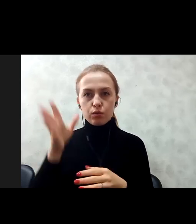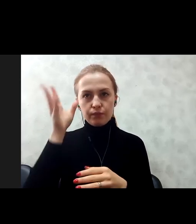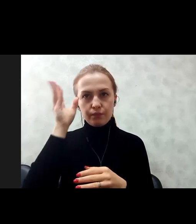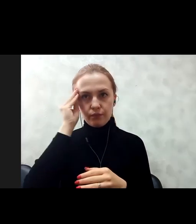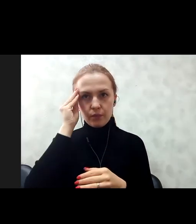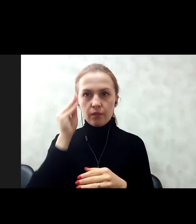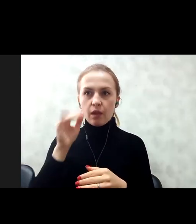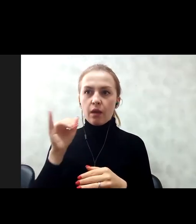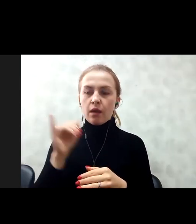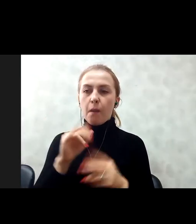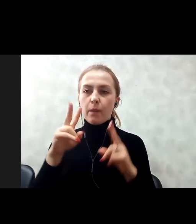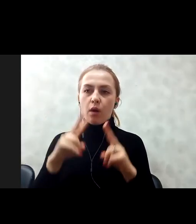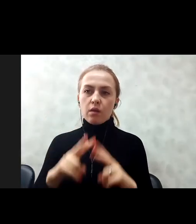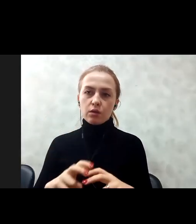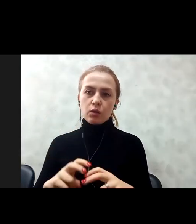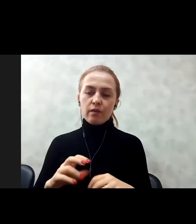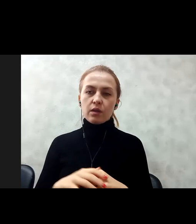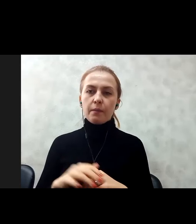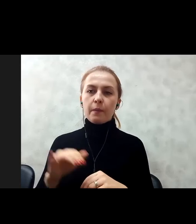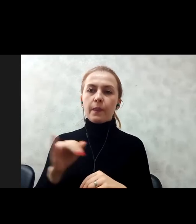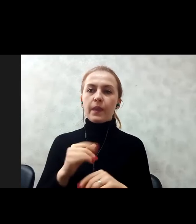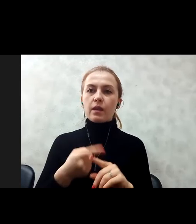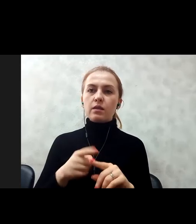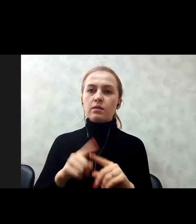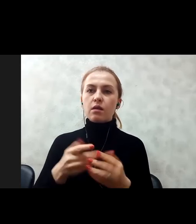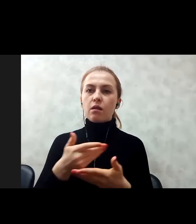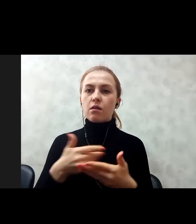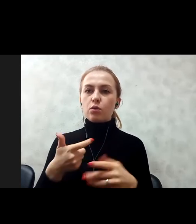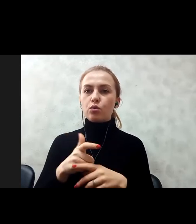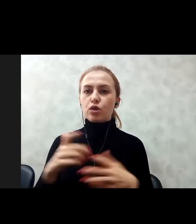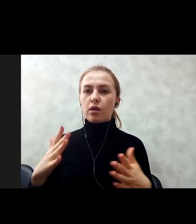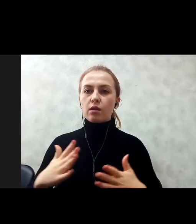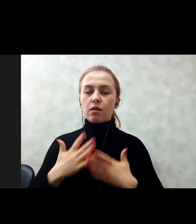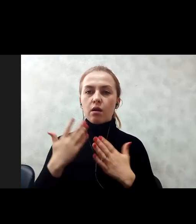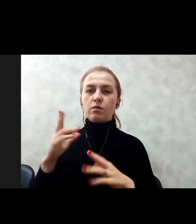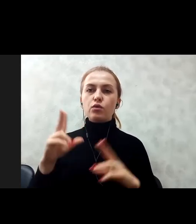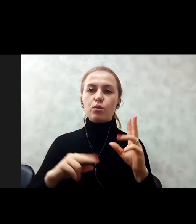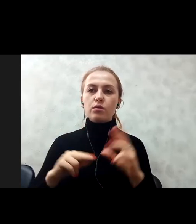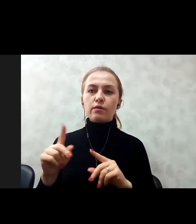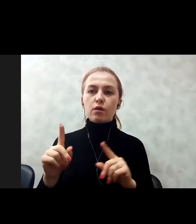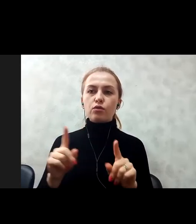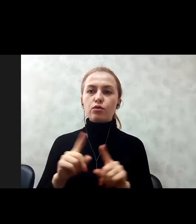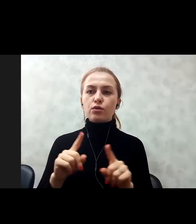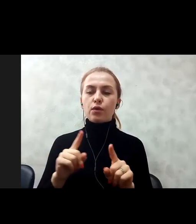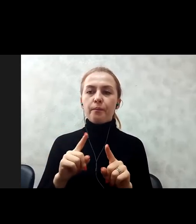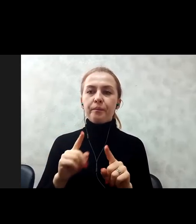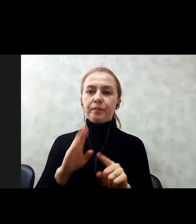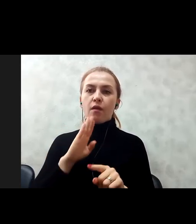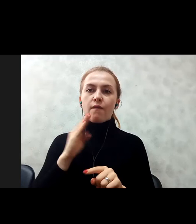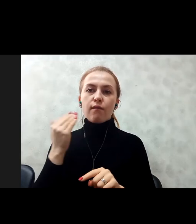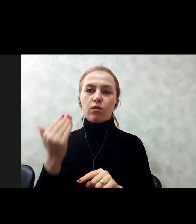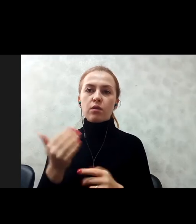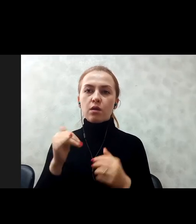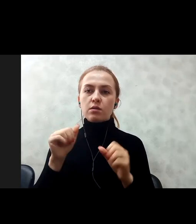very encouraging. We hope that she will be able to connect us maybe during the session on Friday, so we can hear back on the